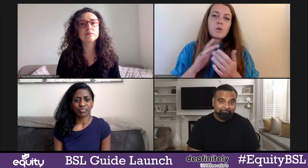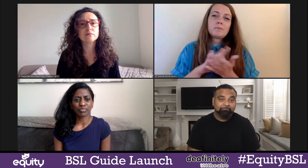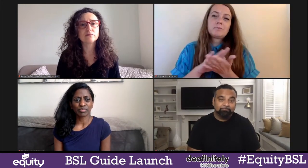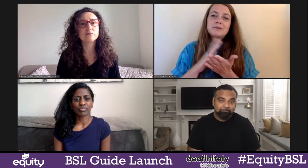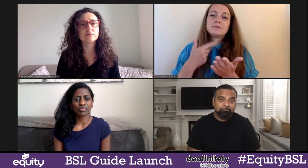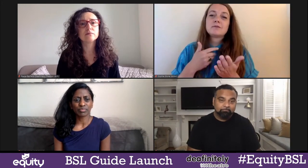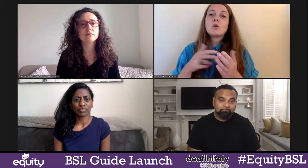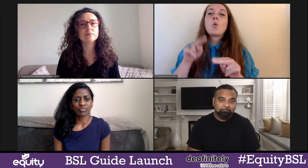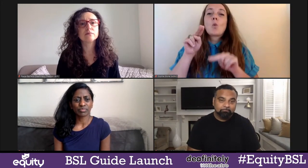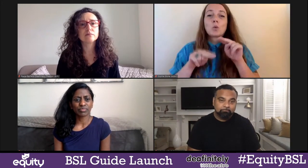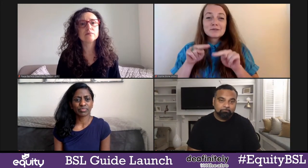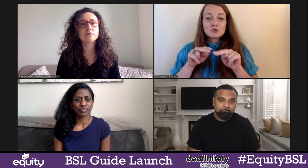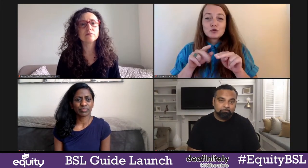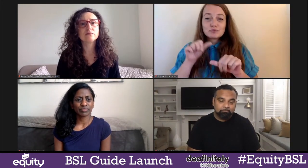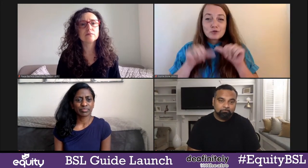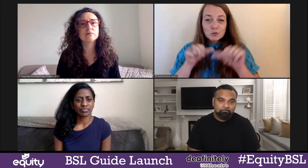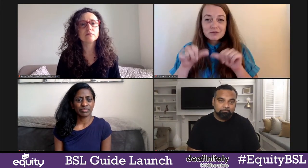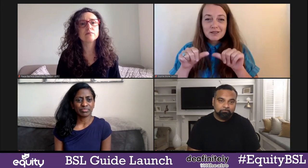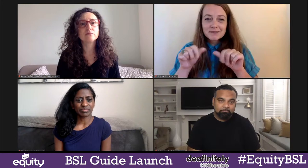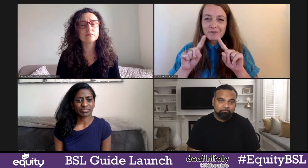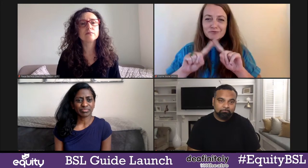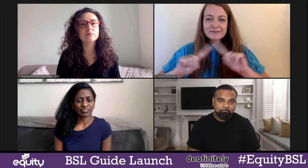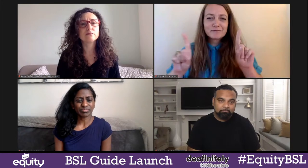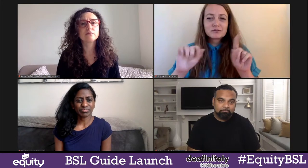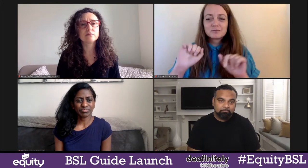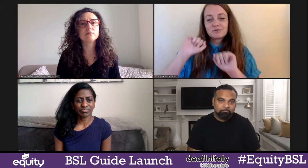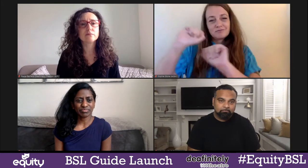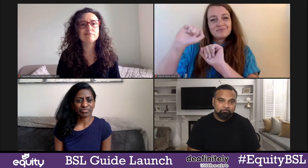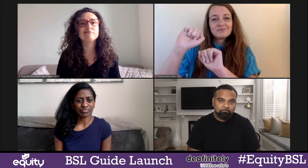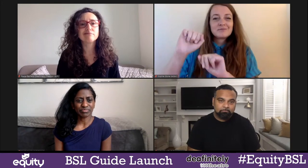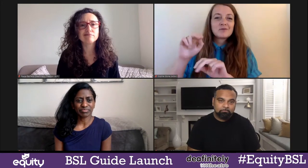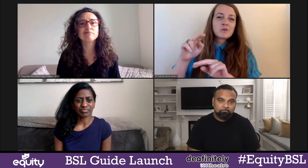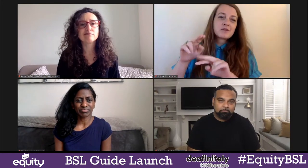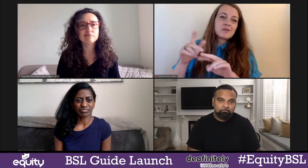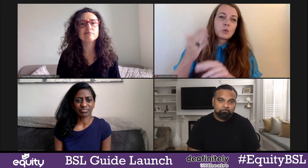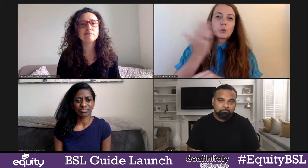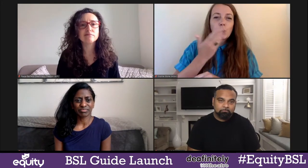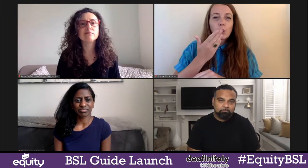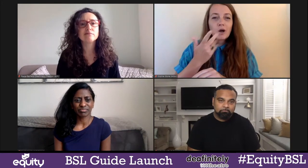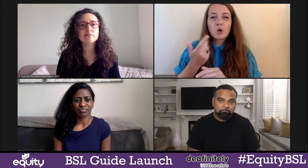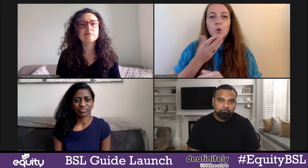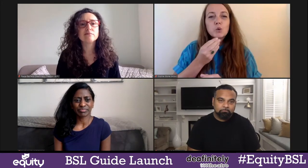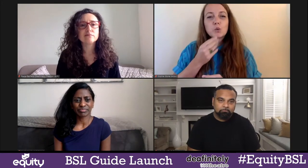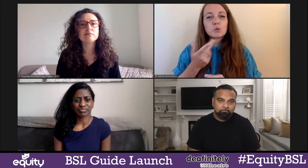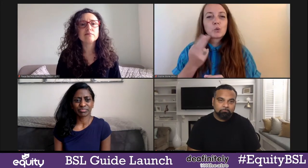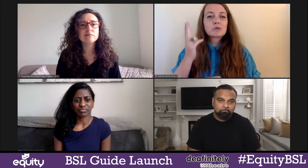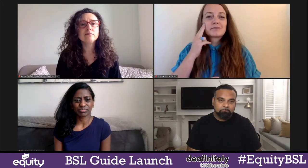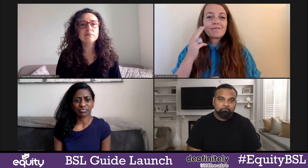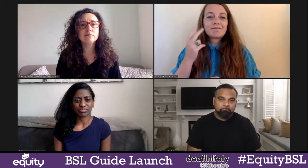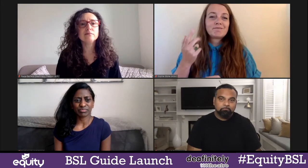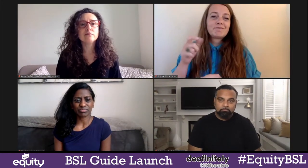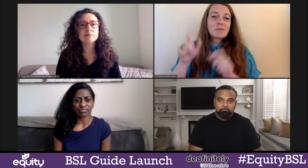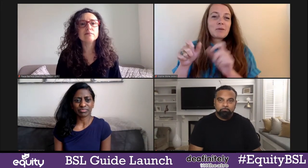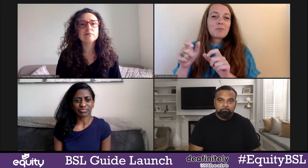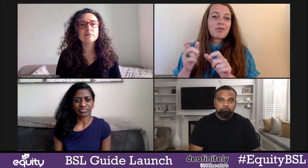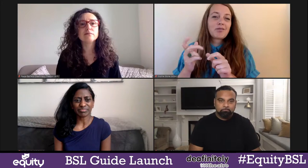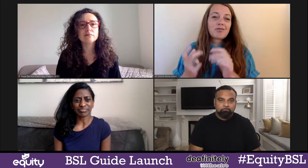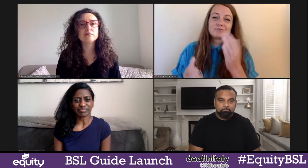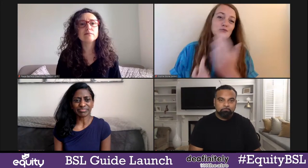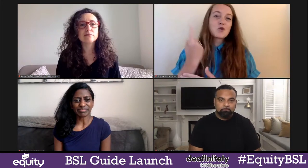Before I became a performer, I went to drama school and went through the audition process. And they were very